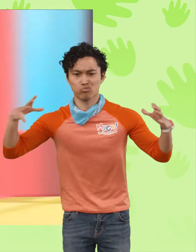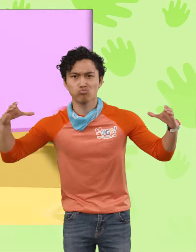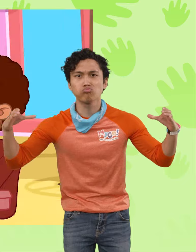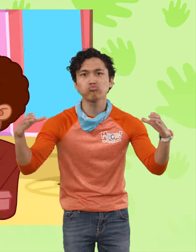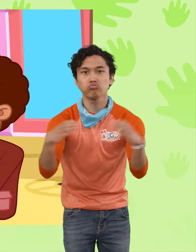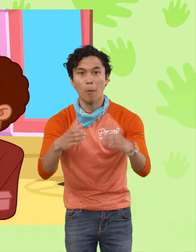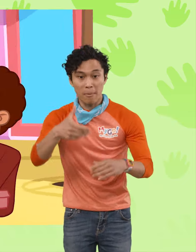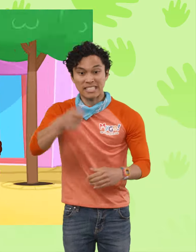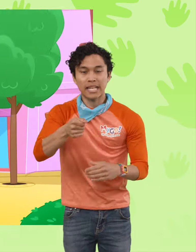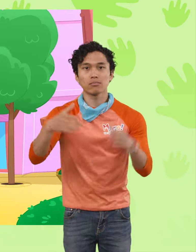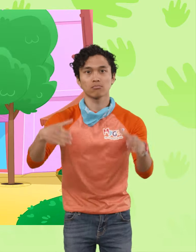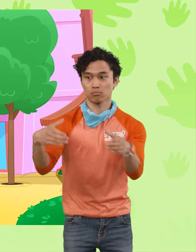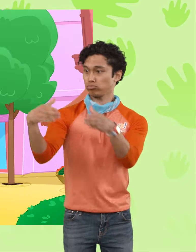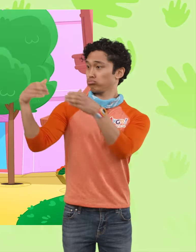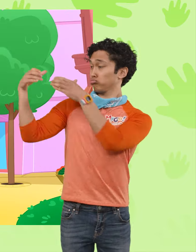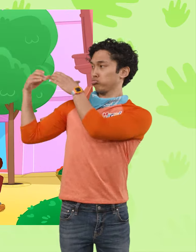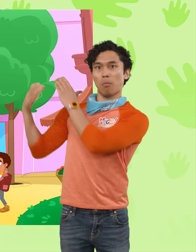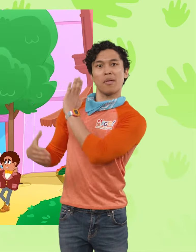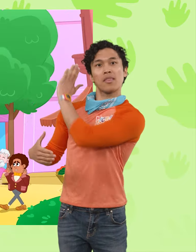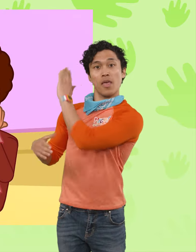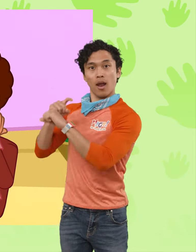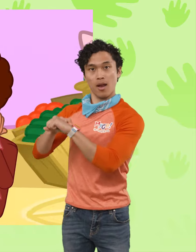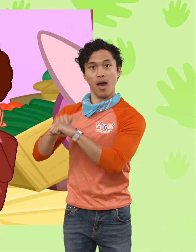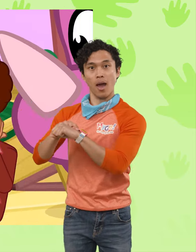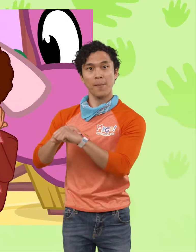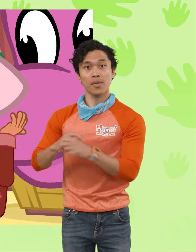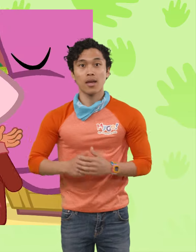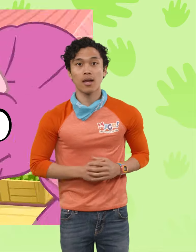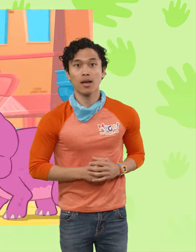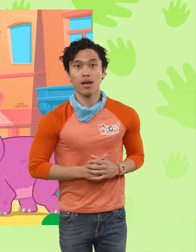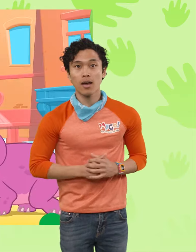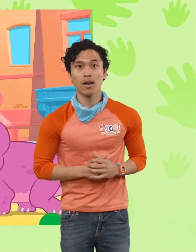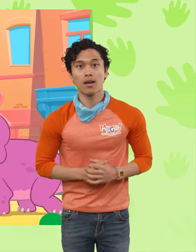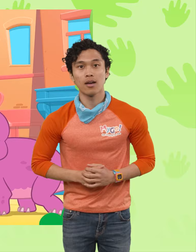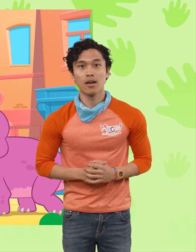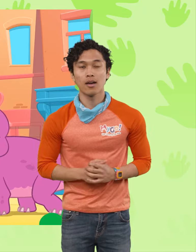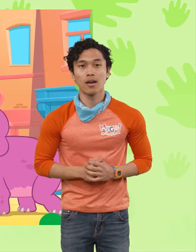Let's get them all together so I can zap them back into prehistoric times.